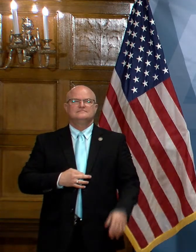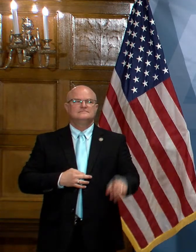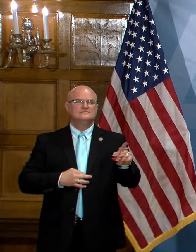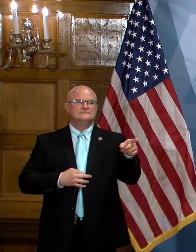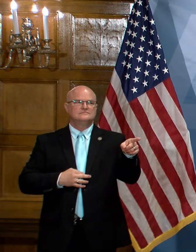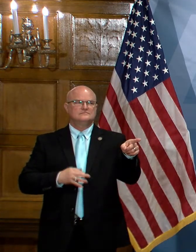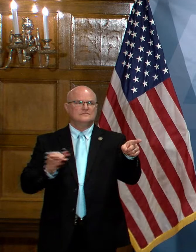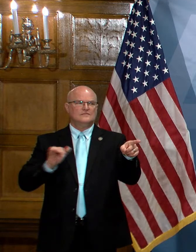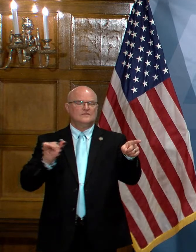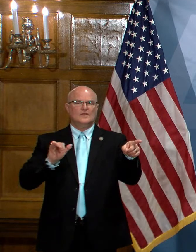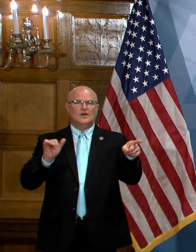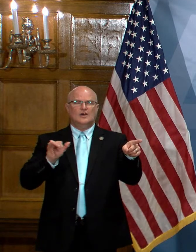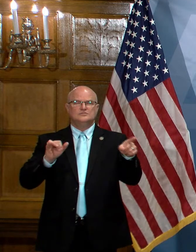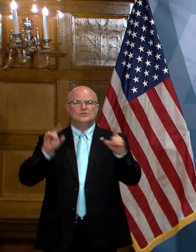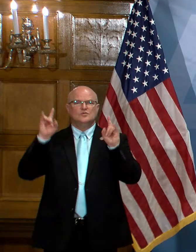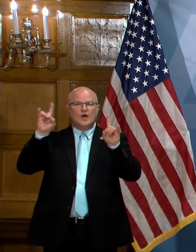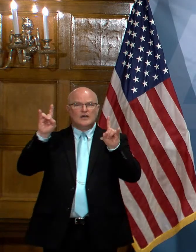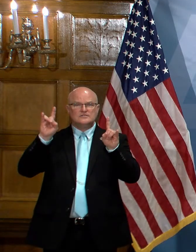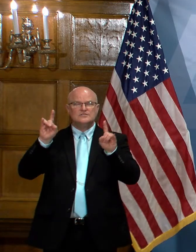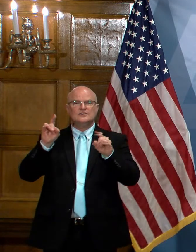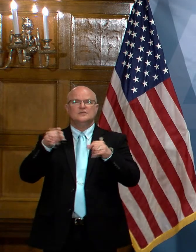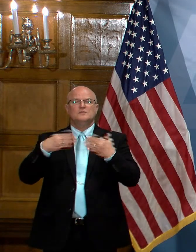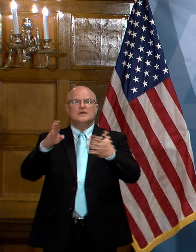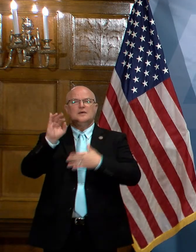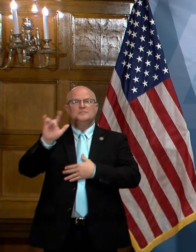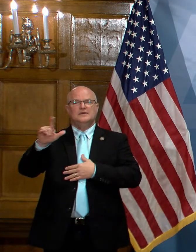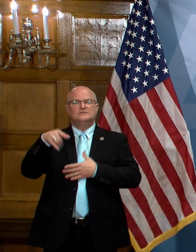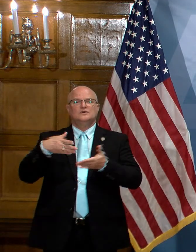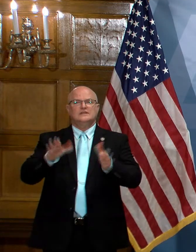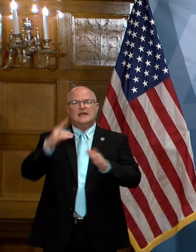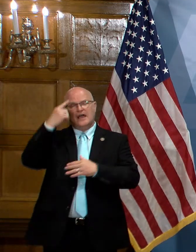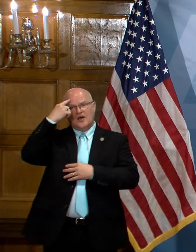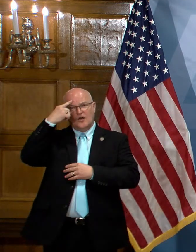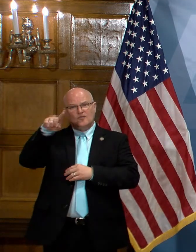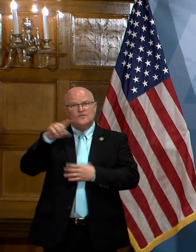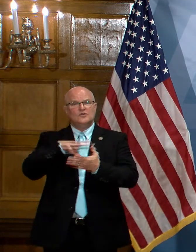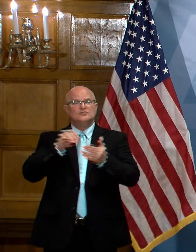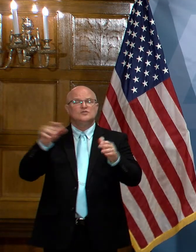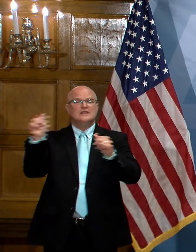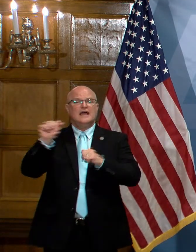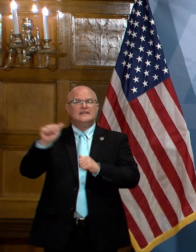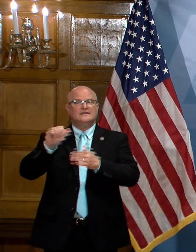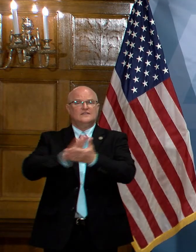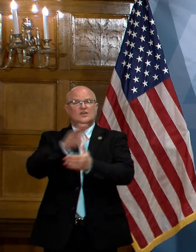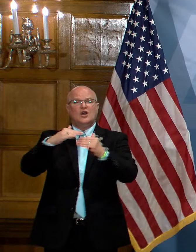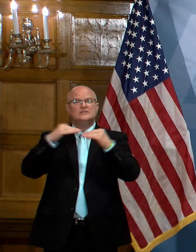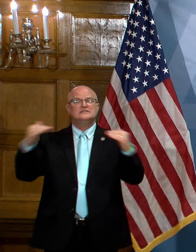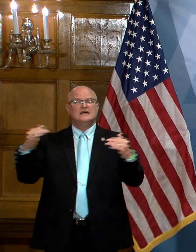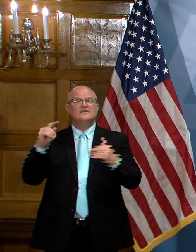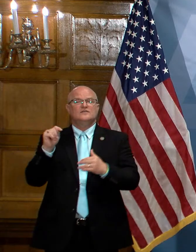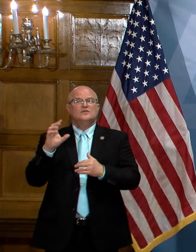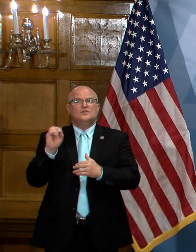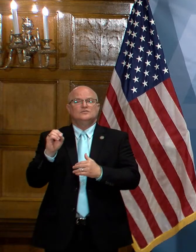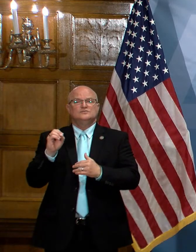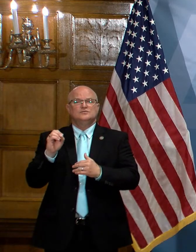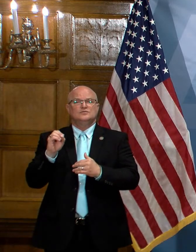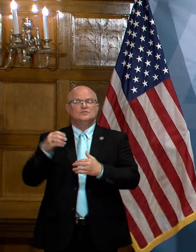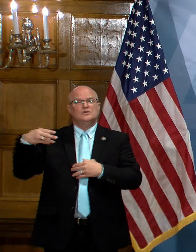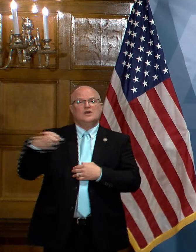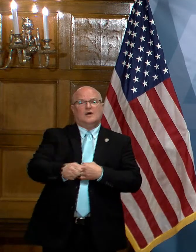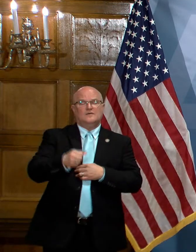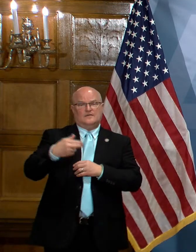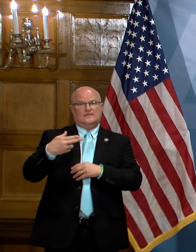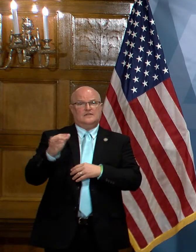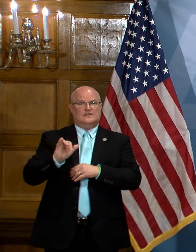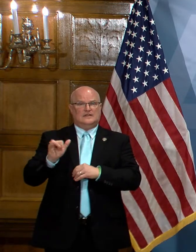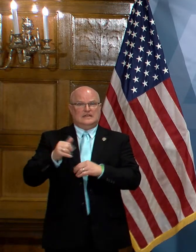So we had some rock stars here this morning presenting the bill to allow for student athletes at the college level to be compensated for their name,